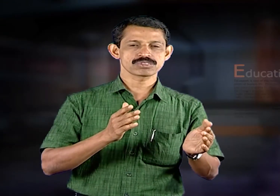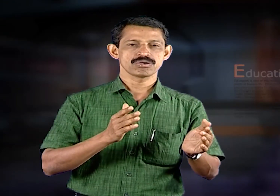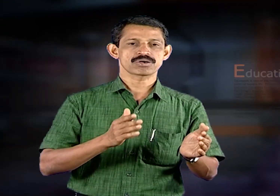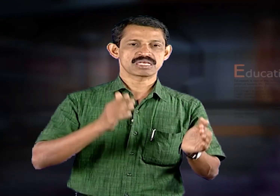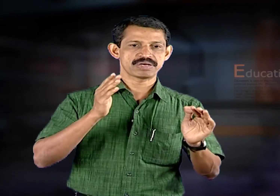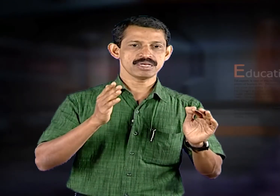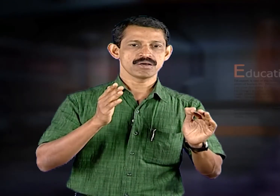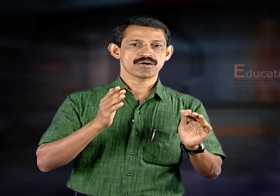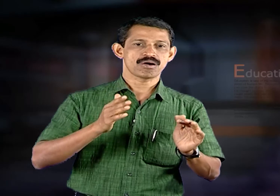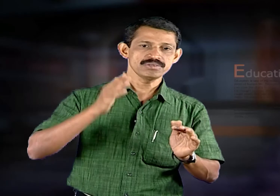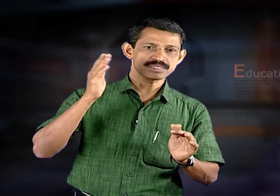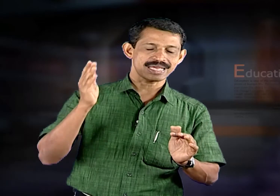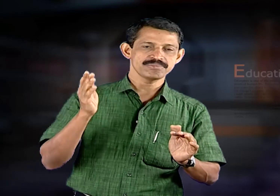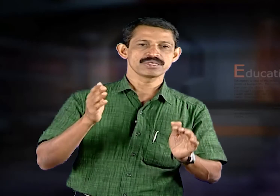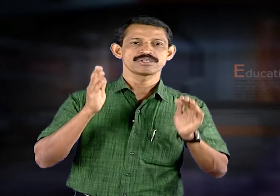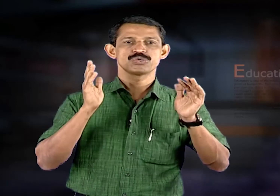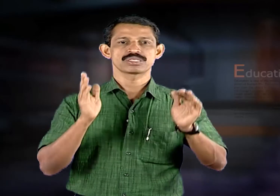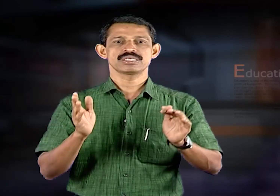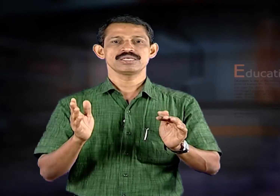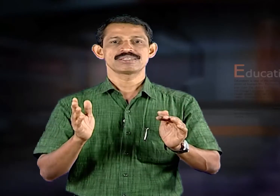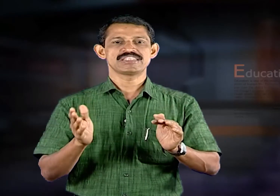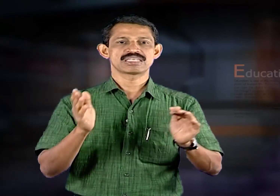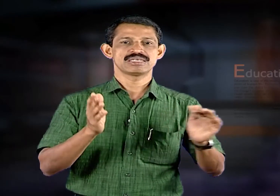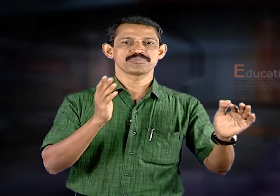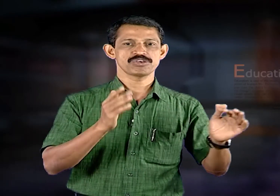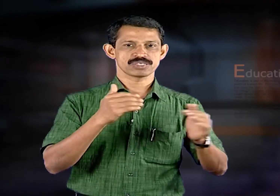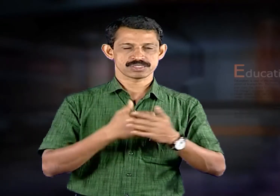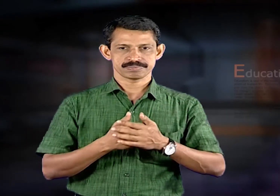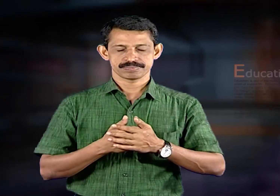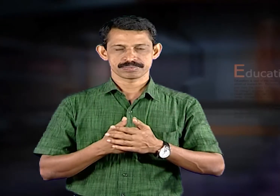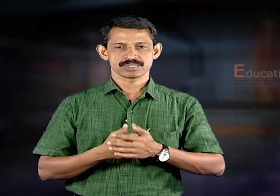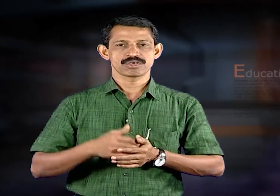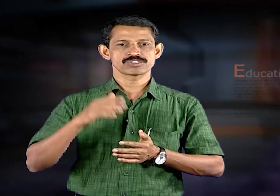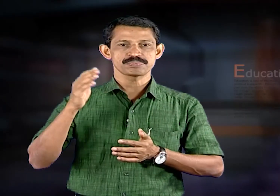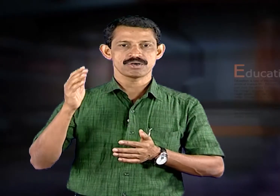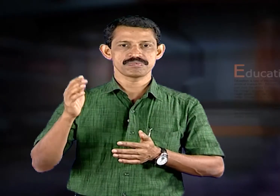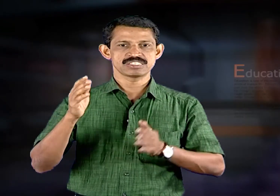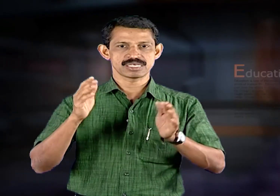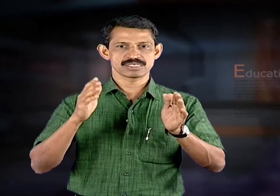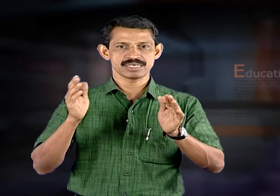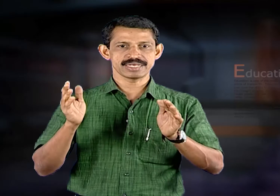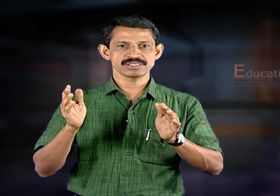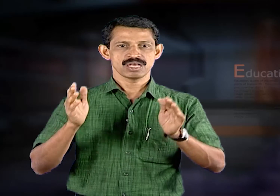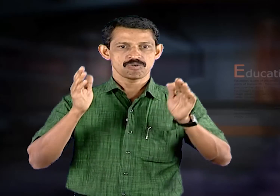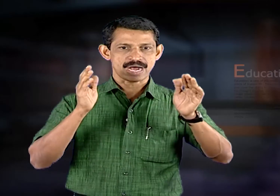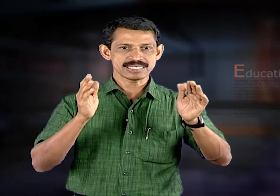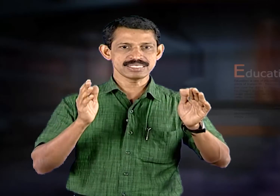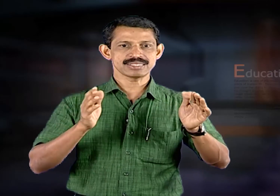or even all the time during the teaching learning process. The concept of distance learning is wider than that